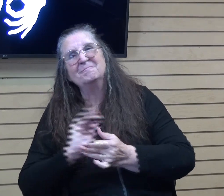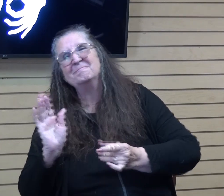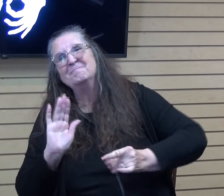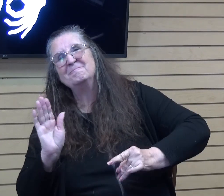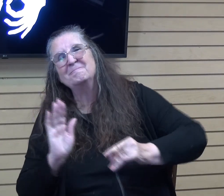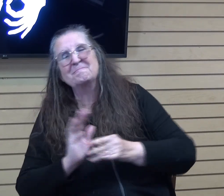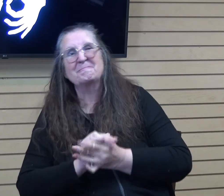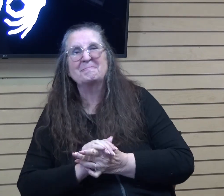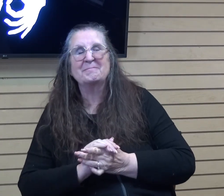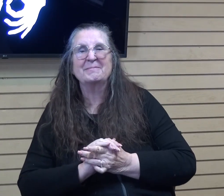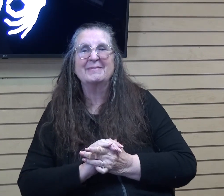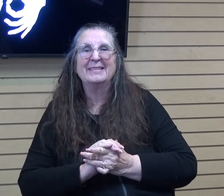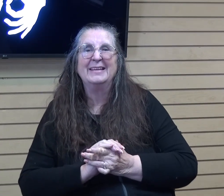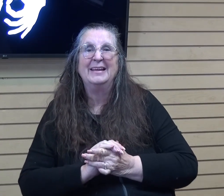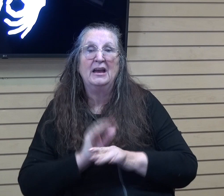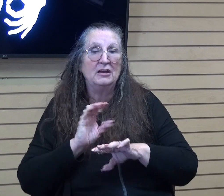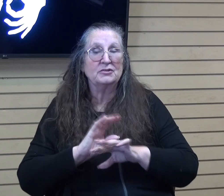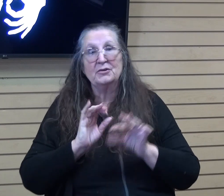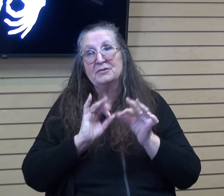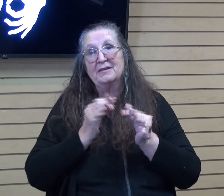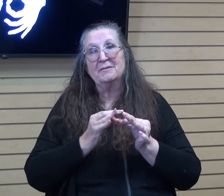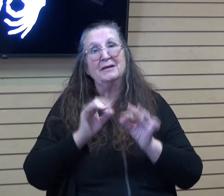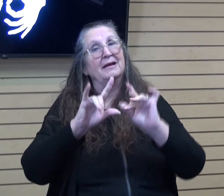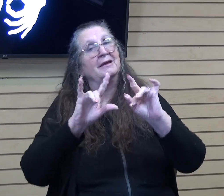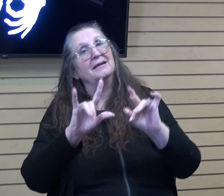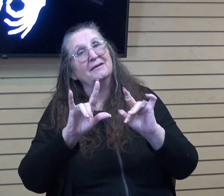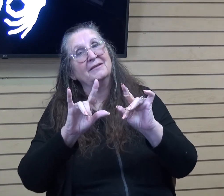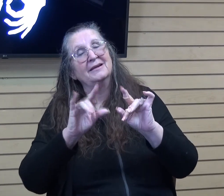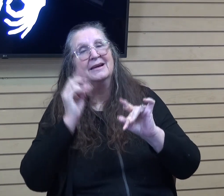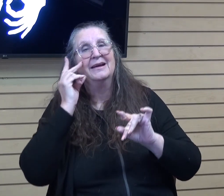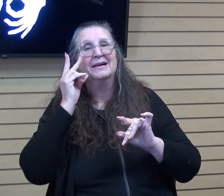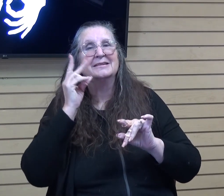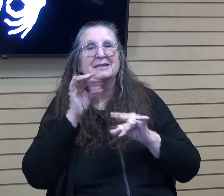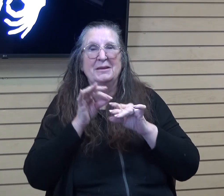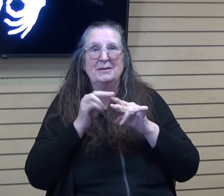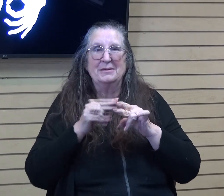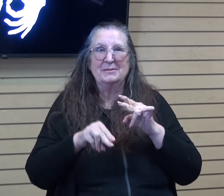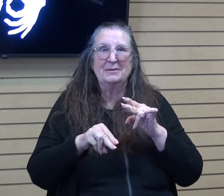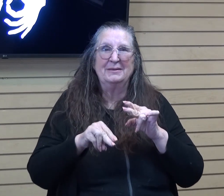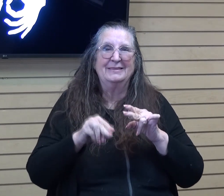All right, church family, I love you, and I will see you soon. A bientôt.